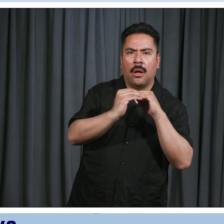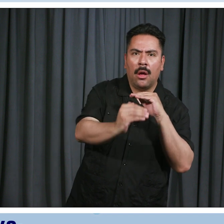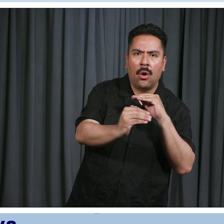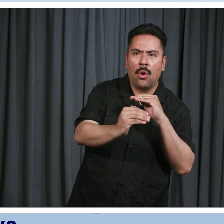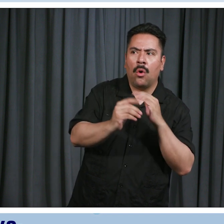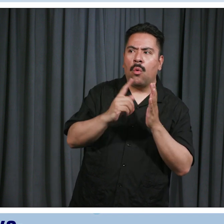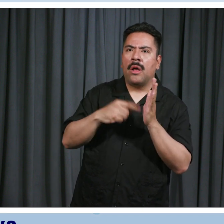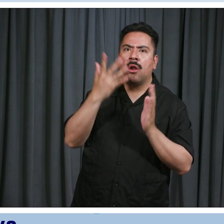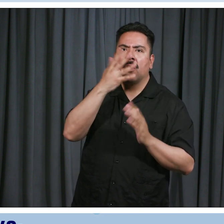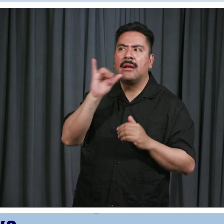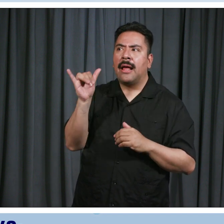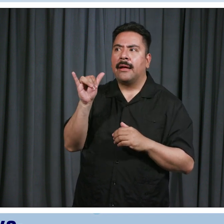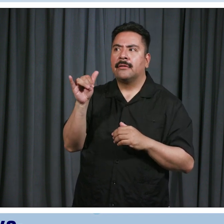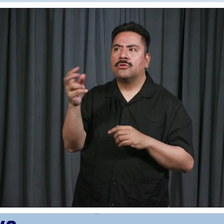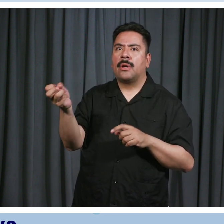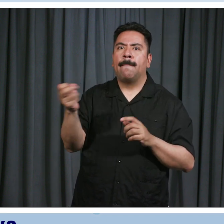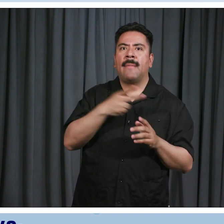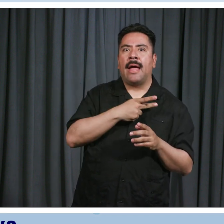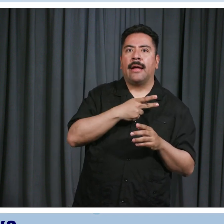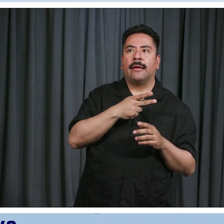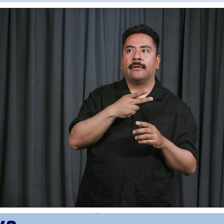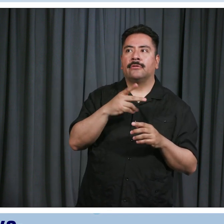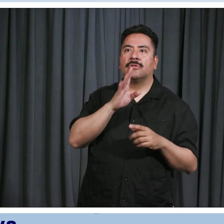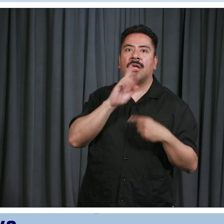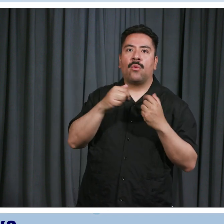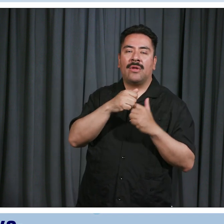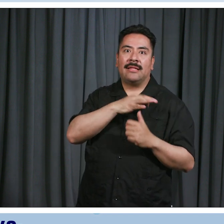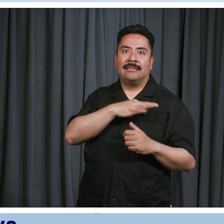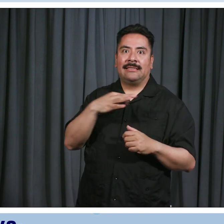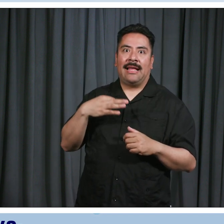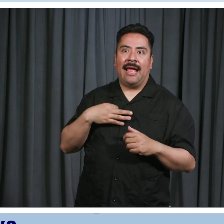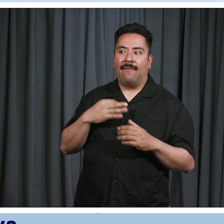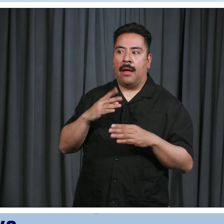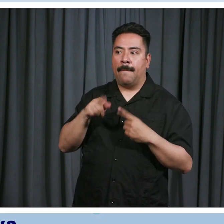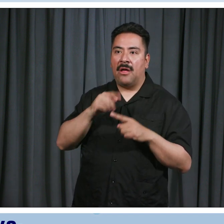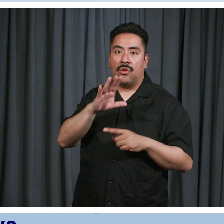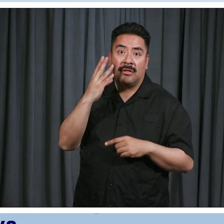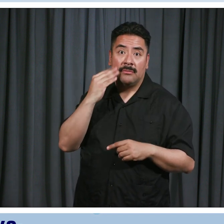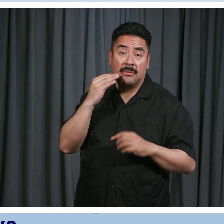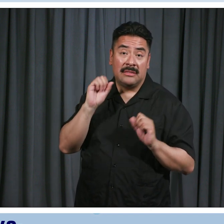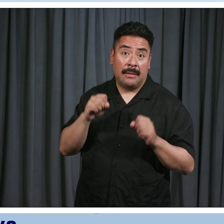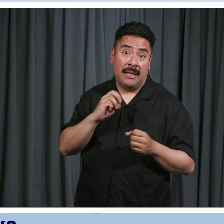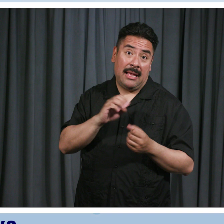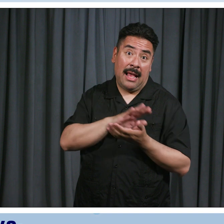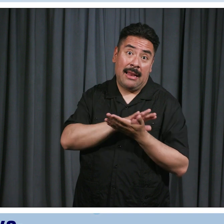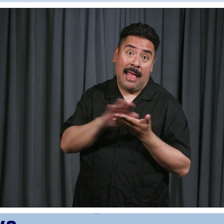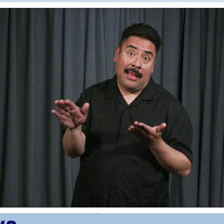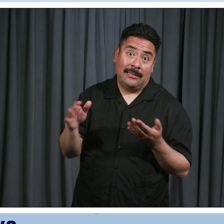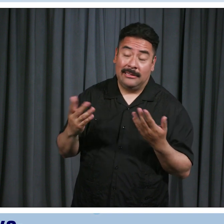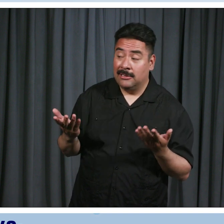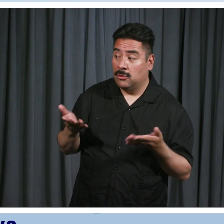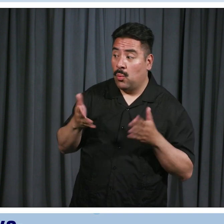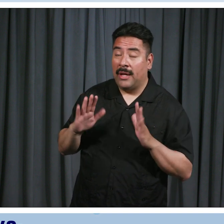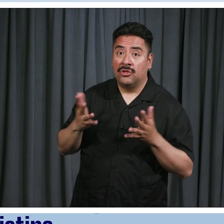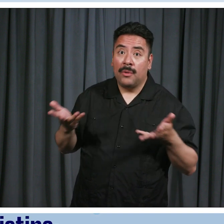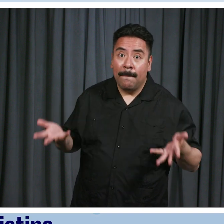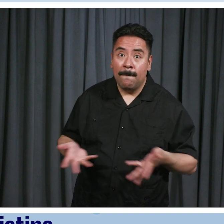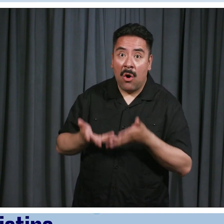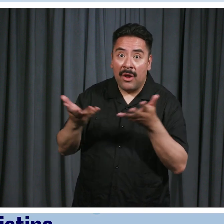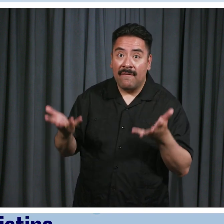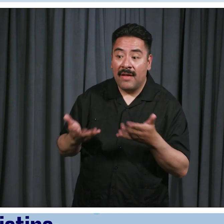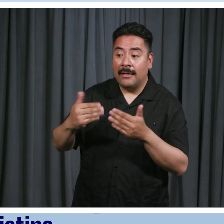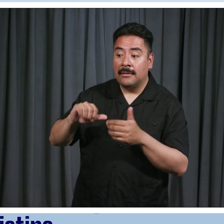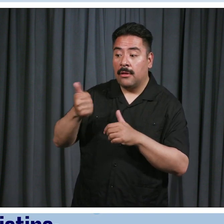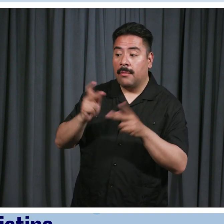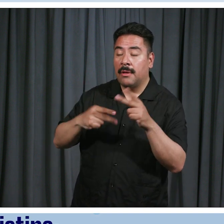like for them to come back and talk to the crew about their experience? Could be a really nice way to motivate. Yeah,